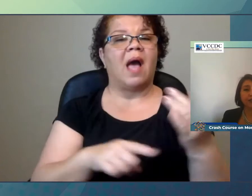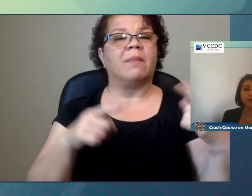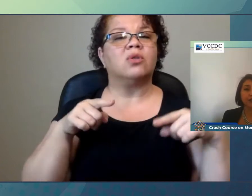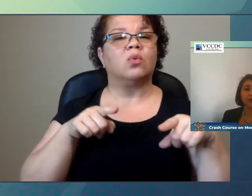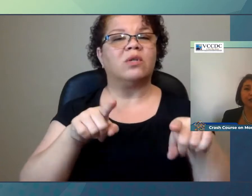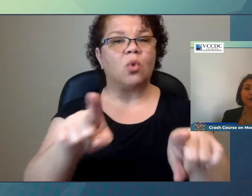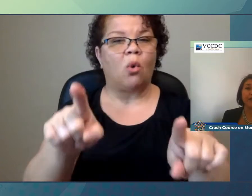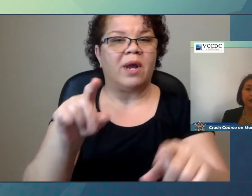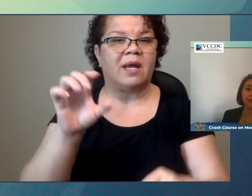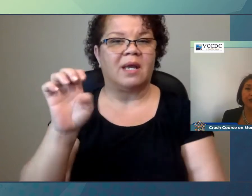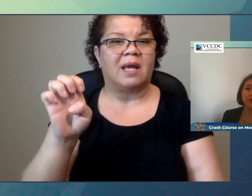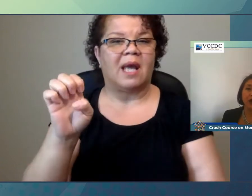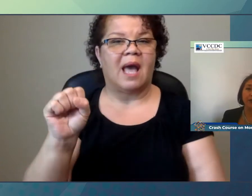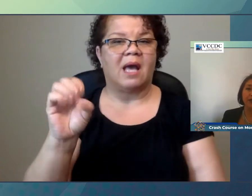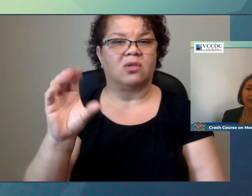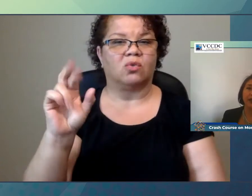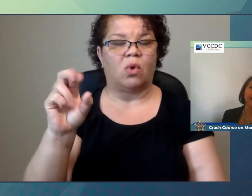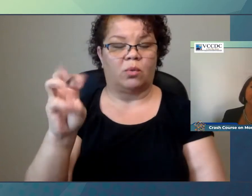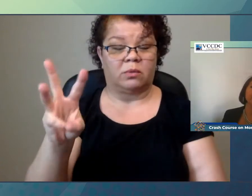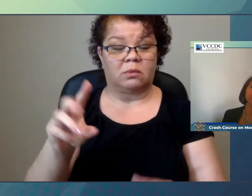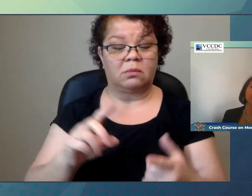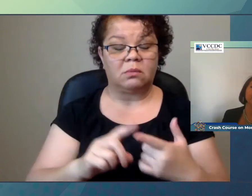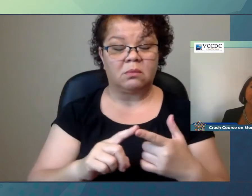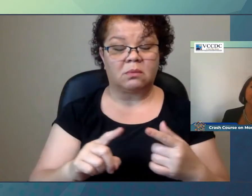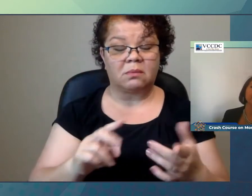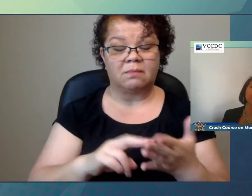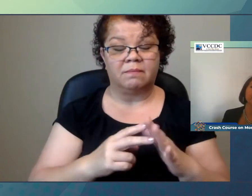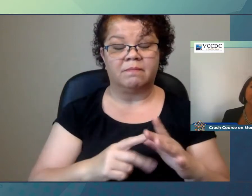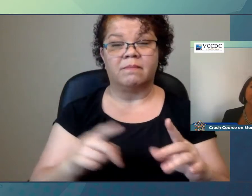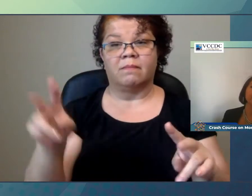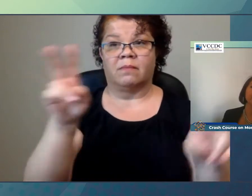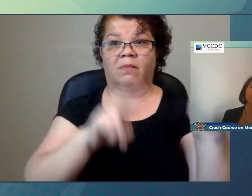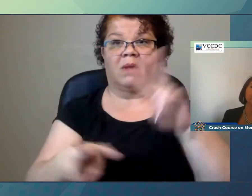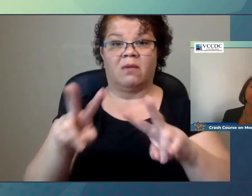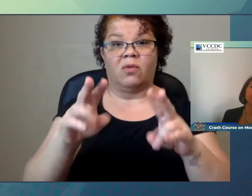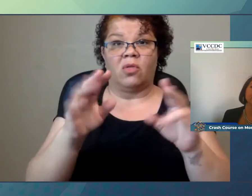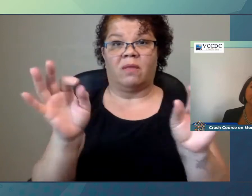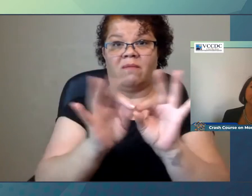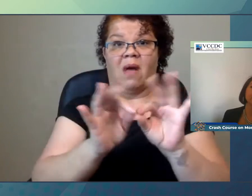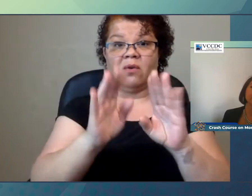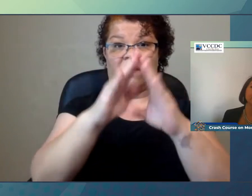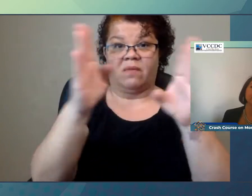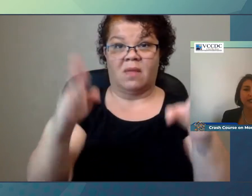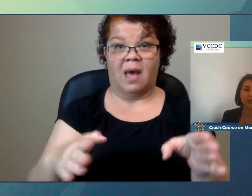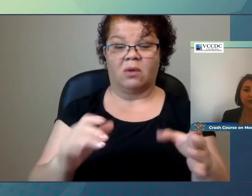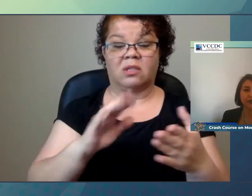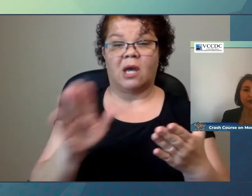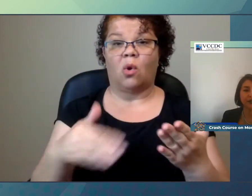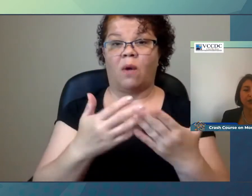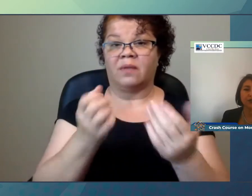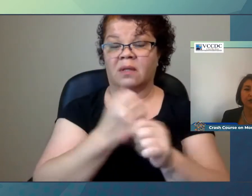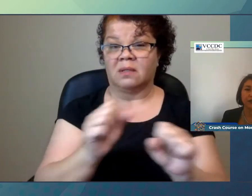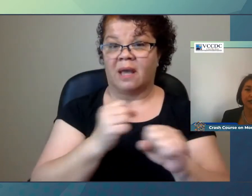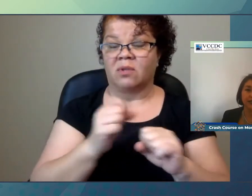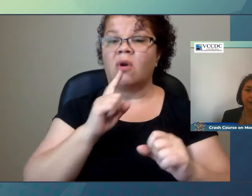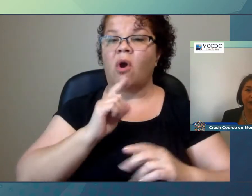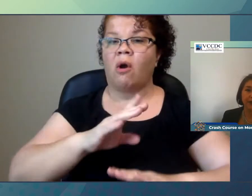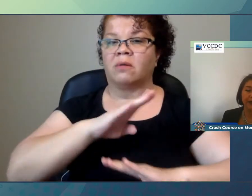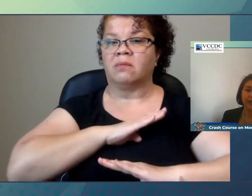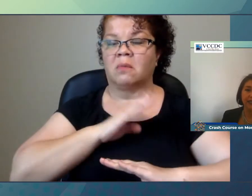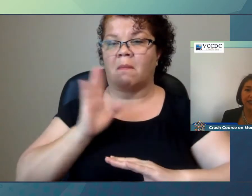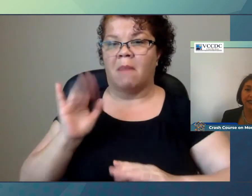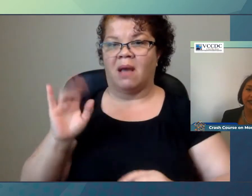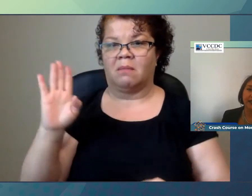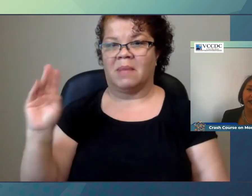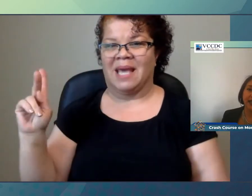Appraisals are done to ensure the value of your property and safety hazard items are met per requirement by most lenders. So for